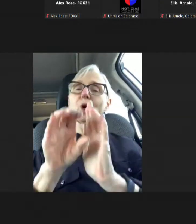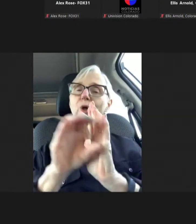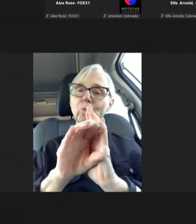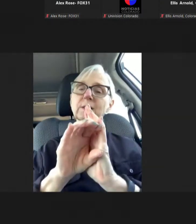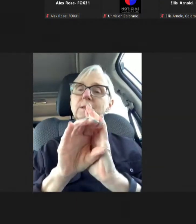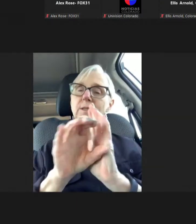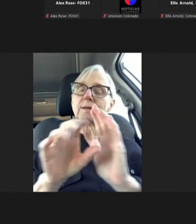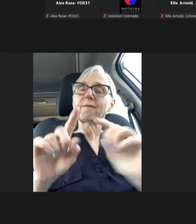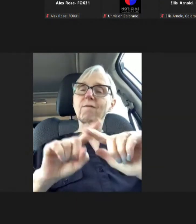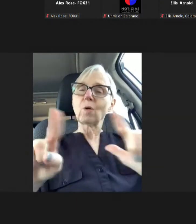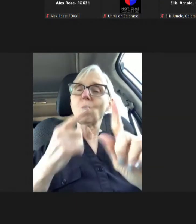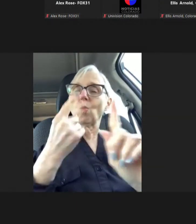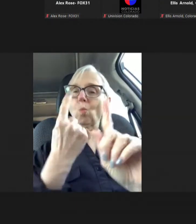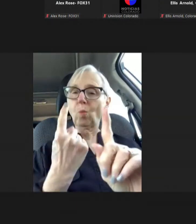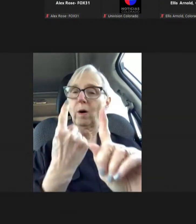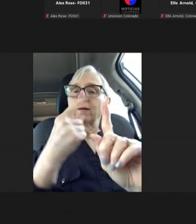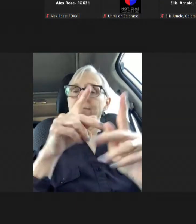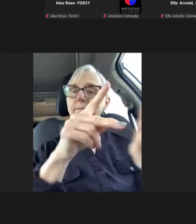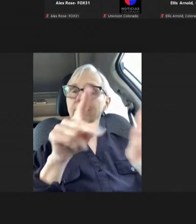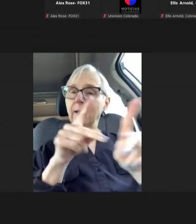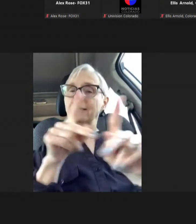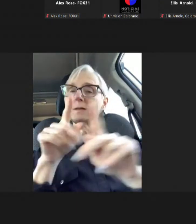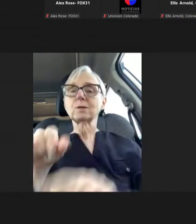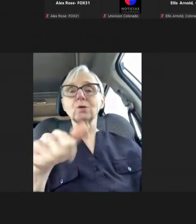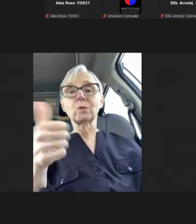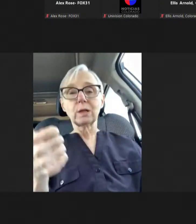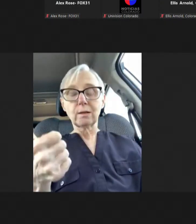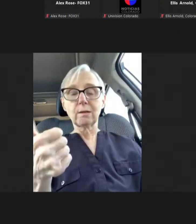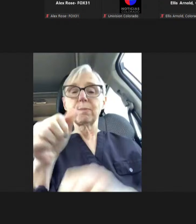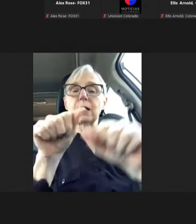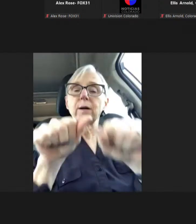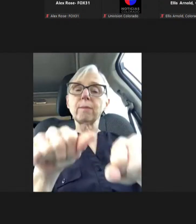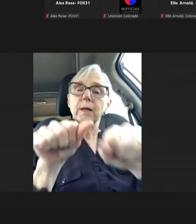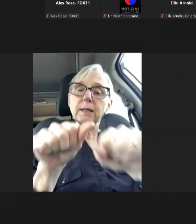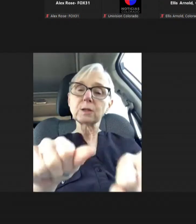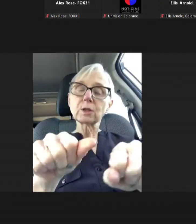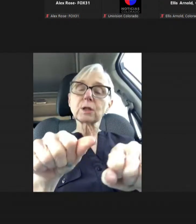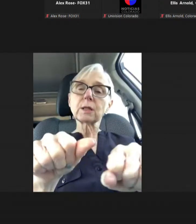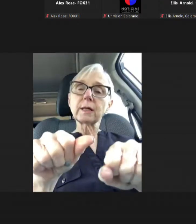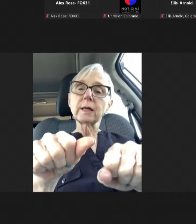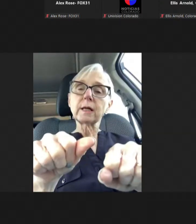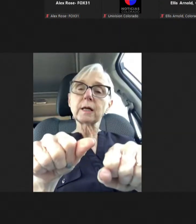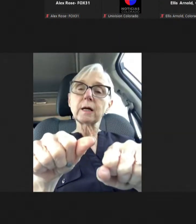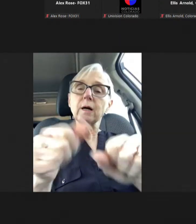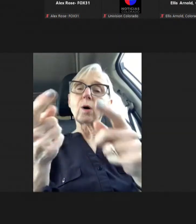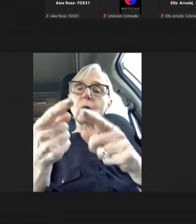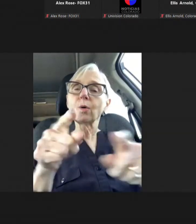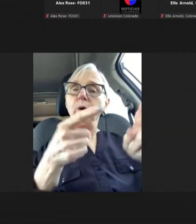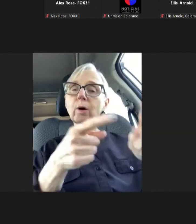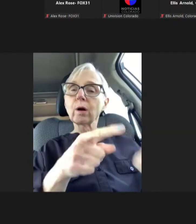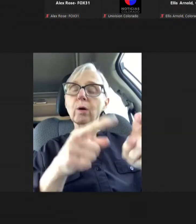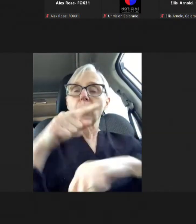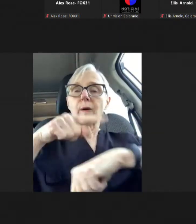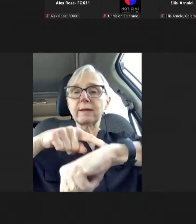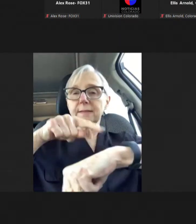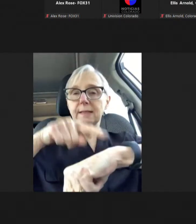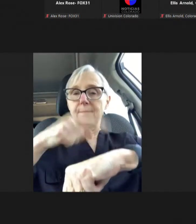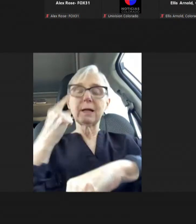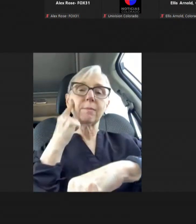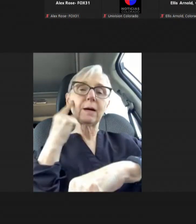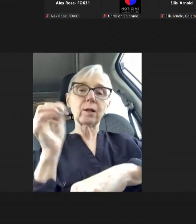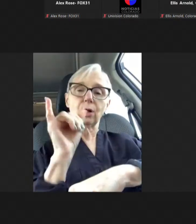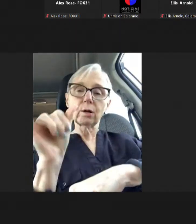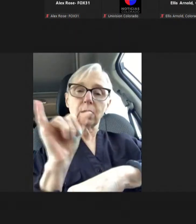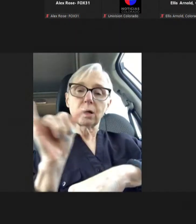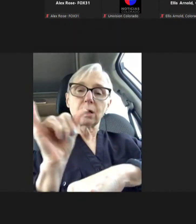location to another. But that's what we expect could potentially occur. What that timing might look like. But Director Bookman, is there anything